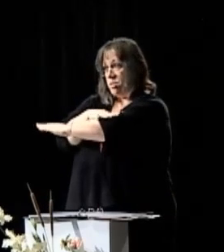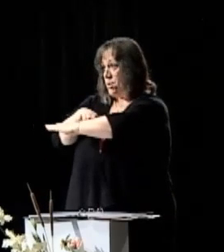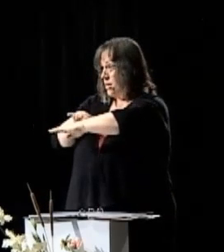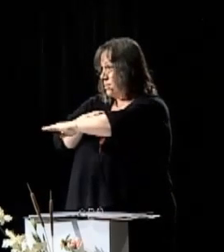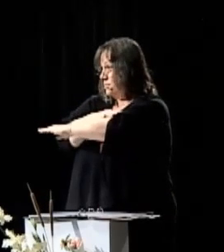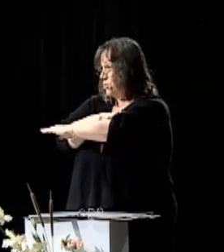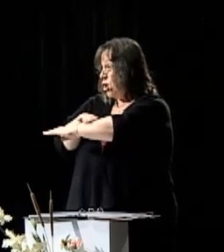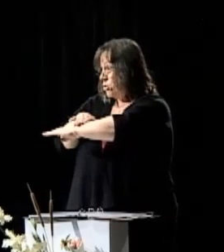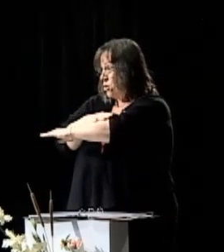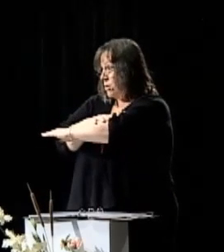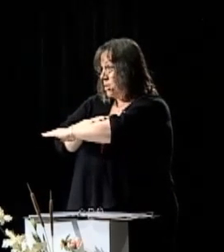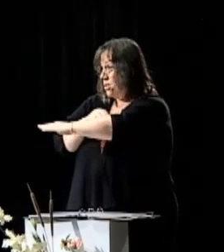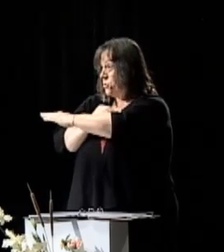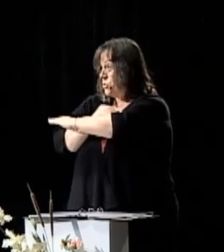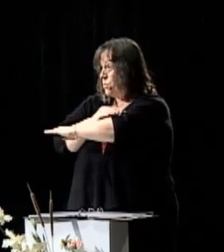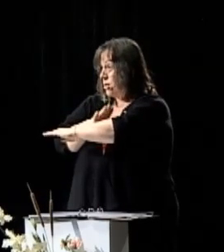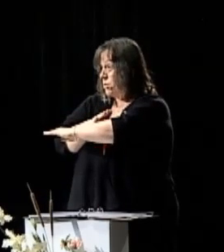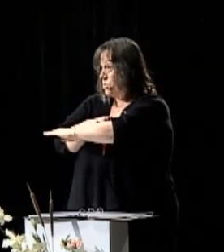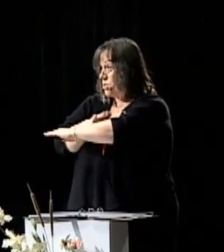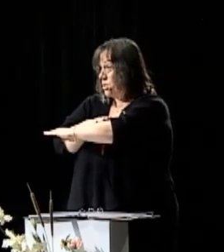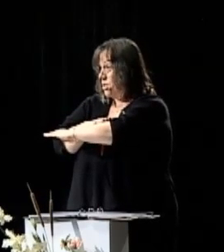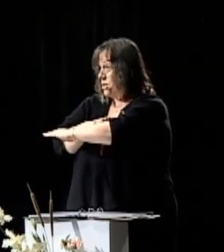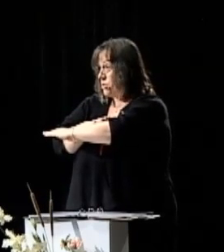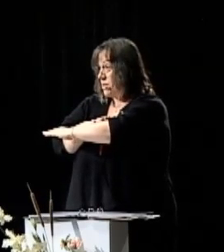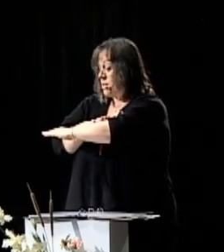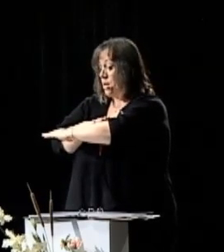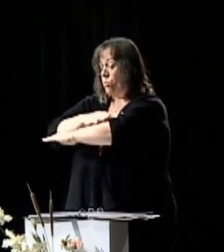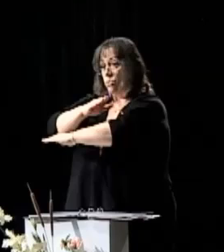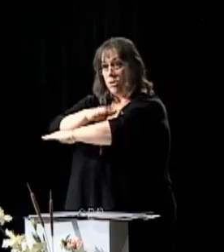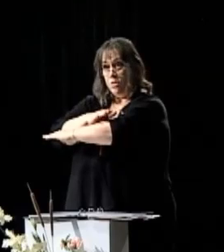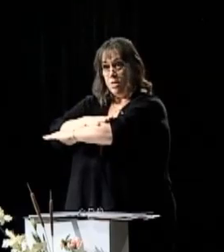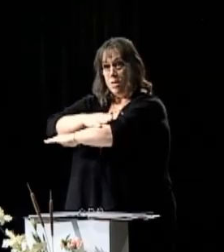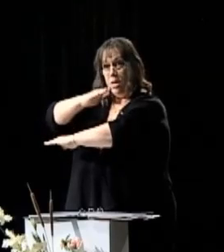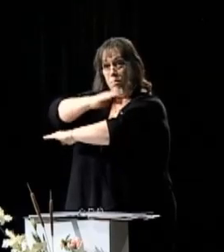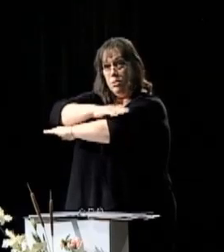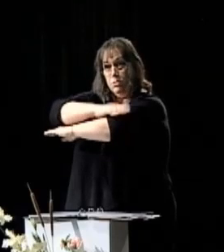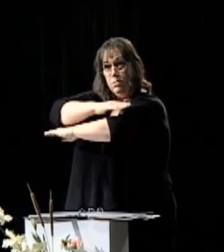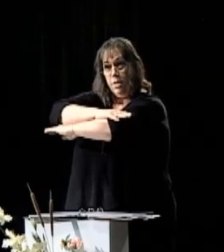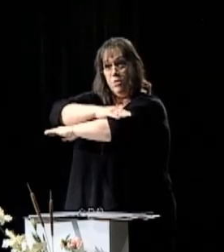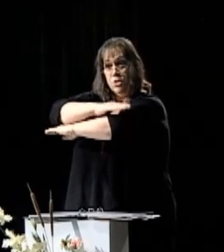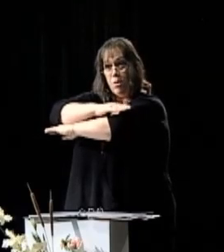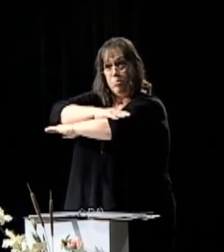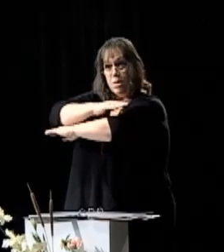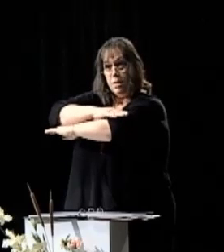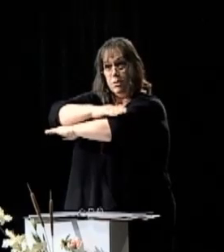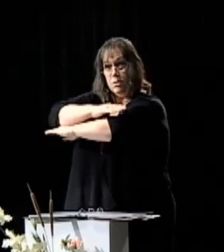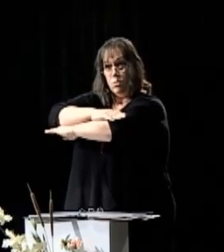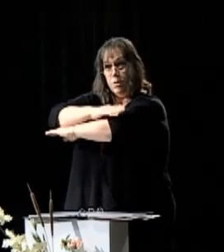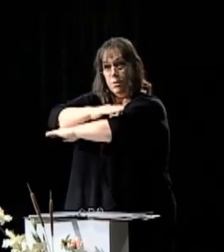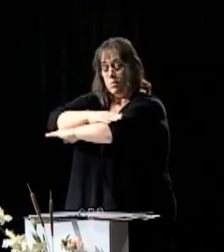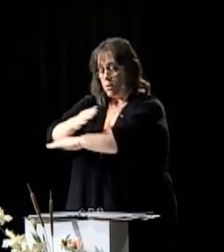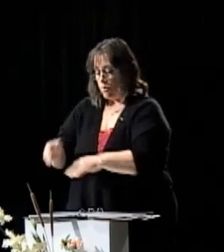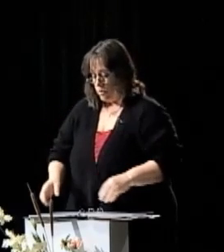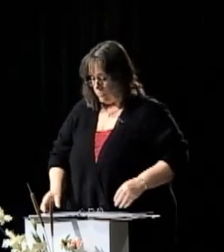my non-dominant here, and so I'm going to be using it here as my stable point. So this is the table, and you're just representing this is what it is, table.